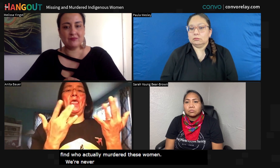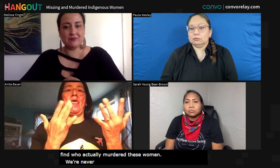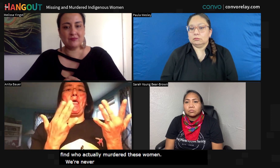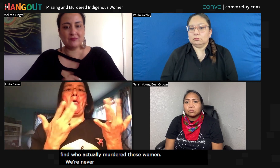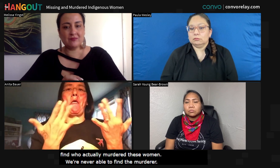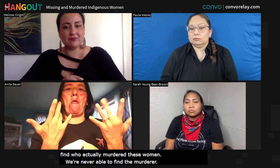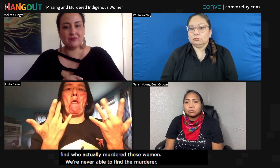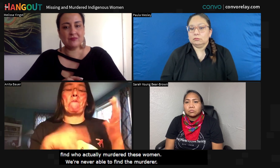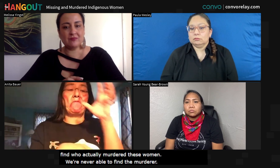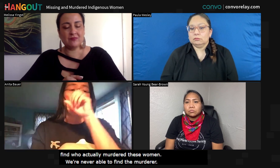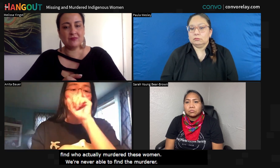Also,